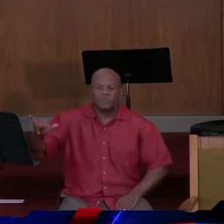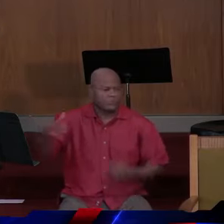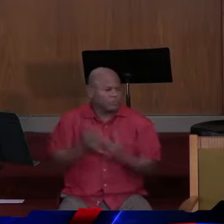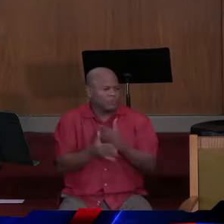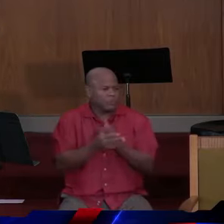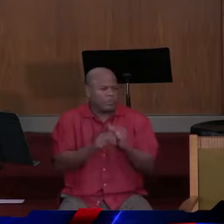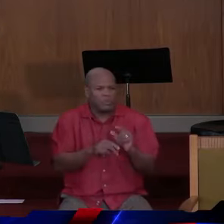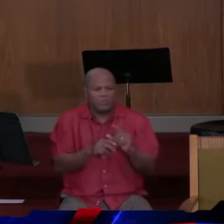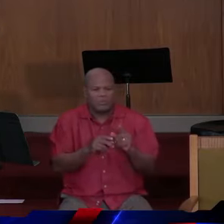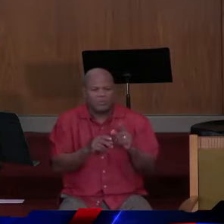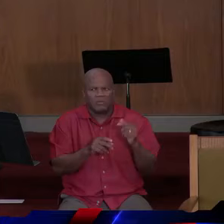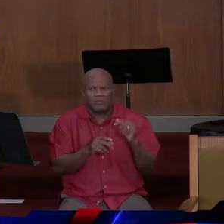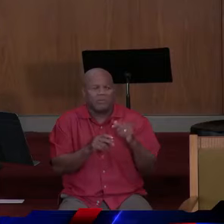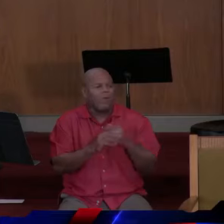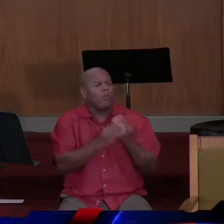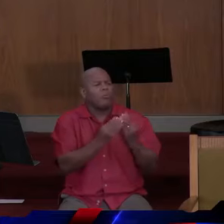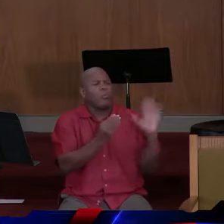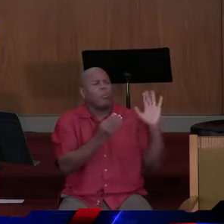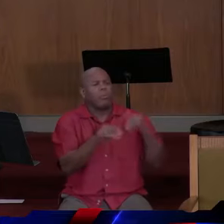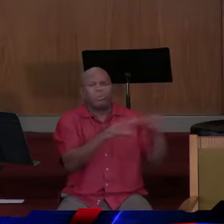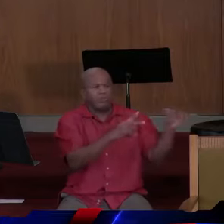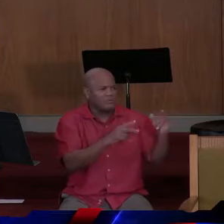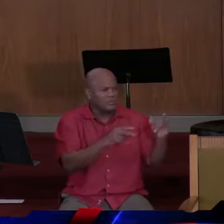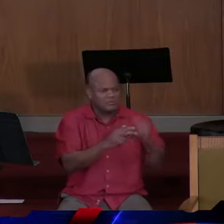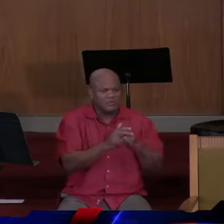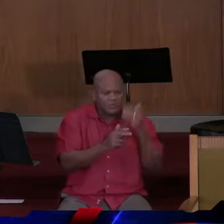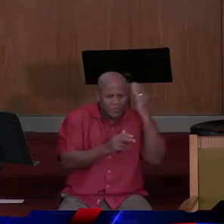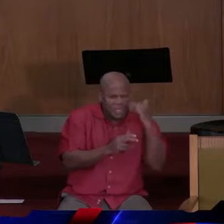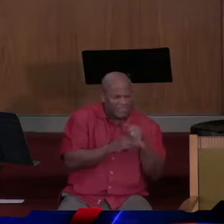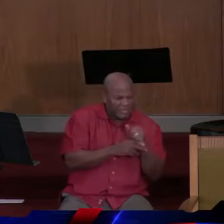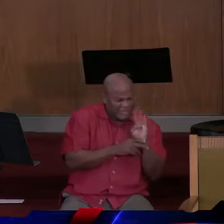you know, they used to have pit bulls on the door.